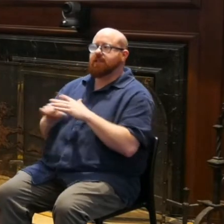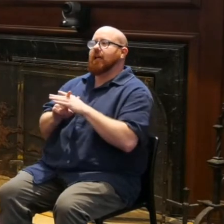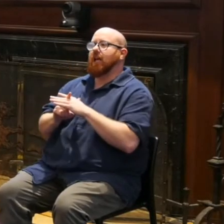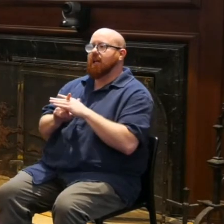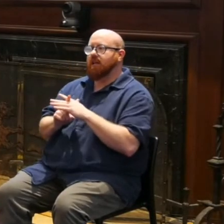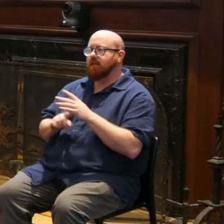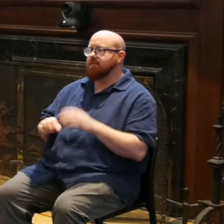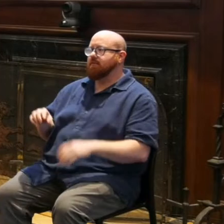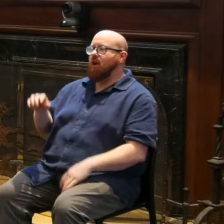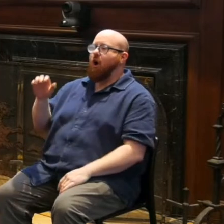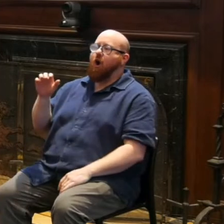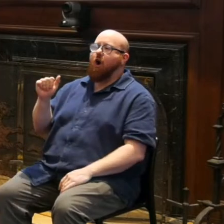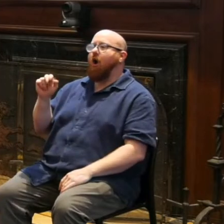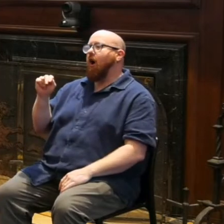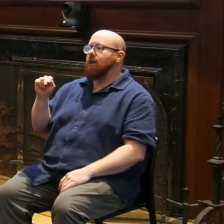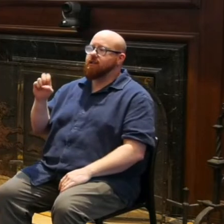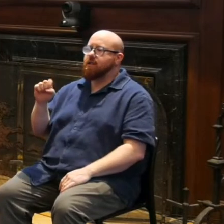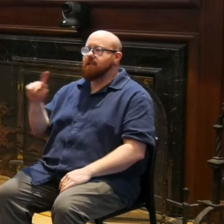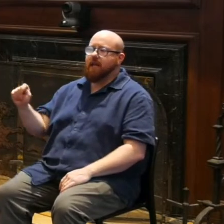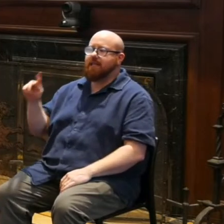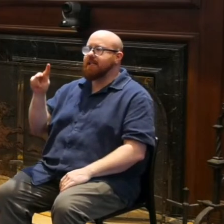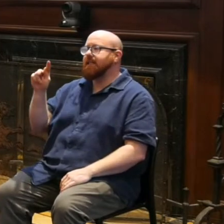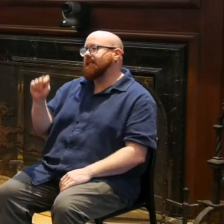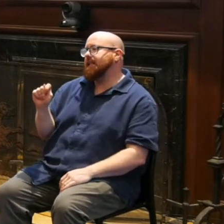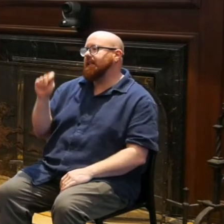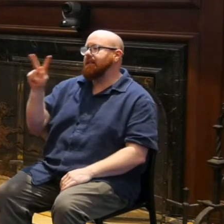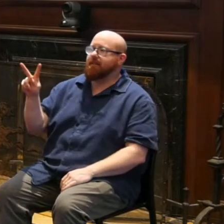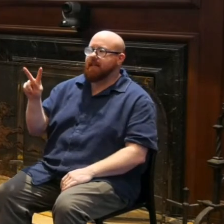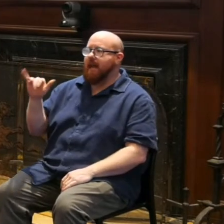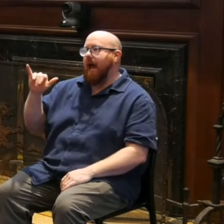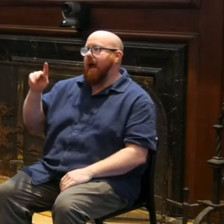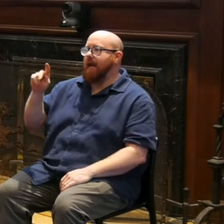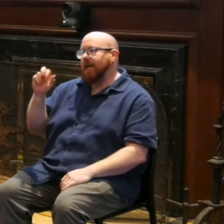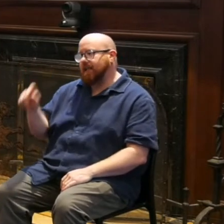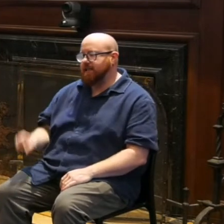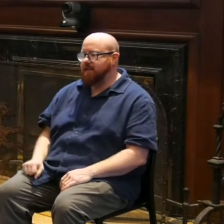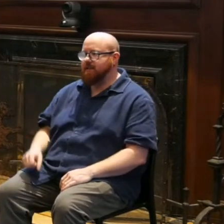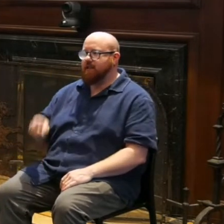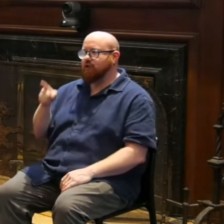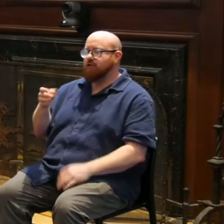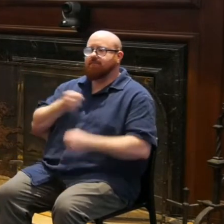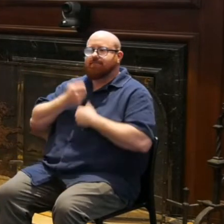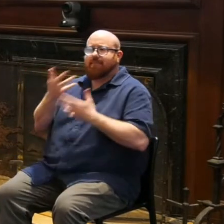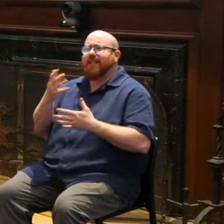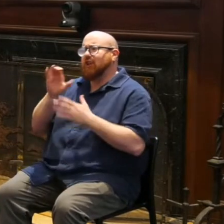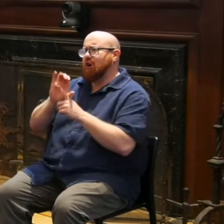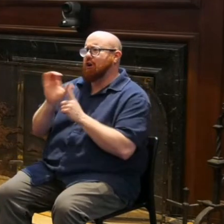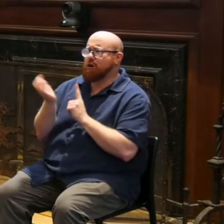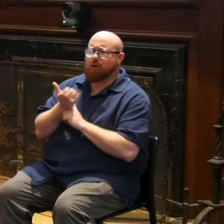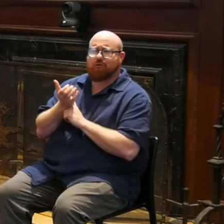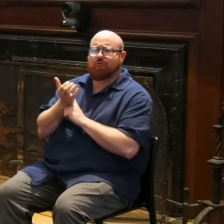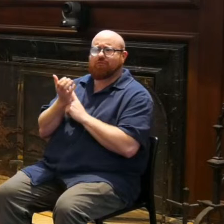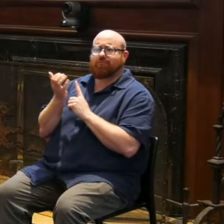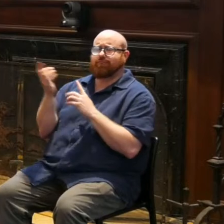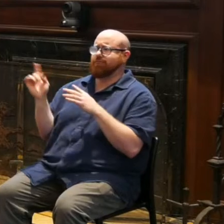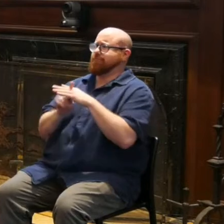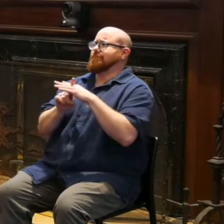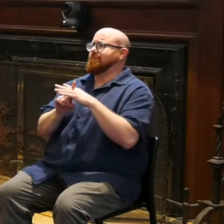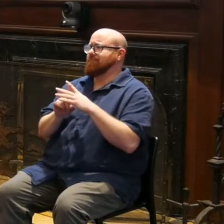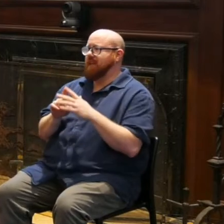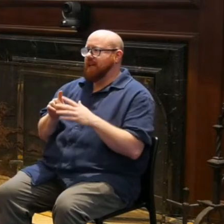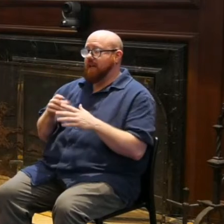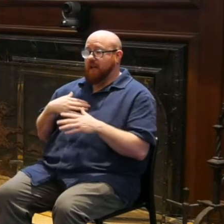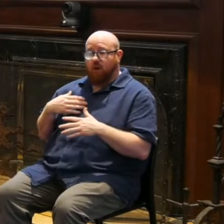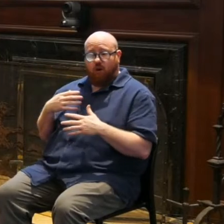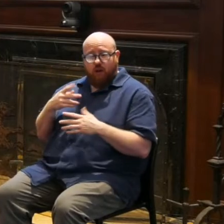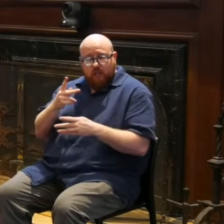TVitis. She proclaimed this proudly. It's a cultural phenomena. What's the treatment?